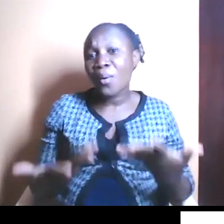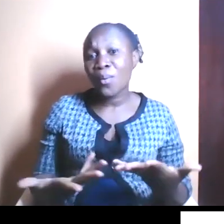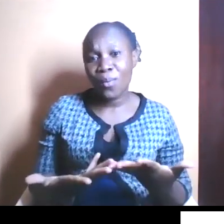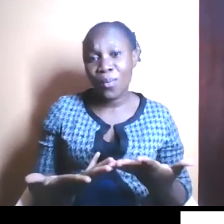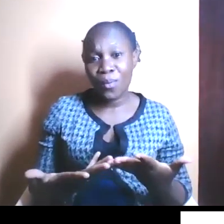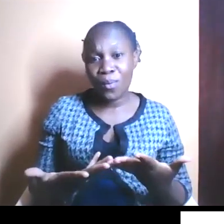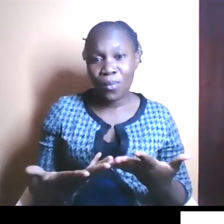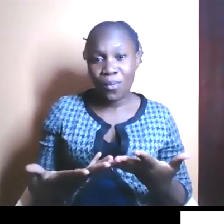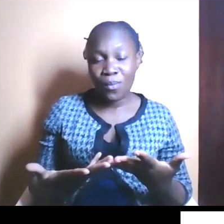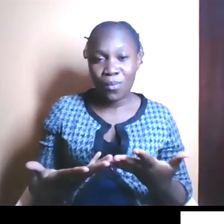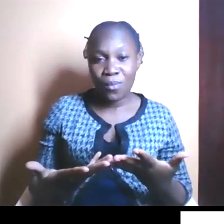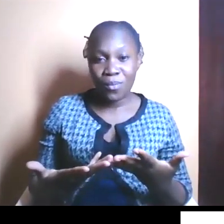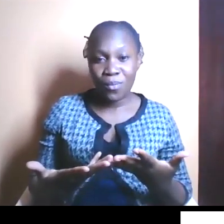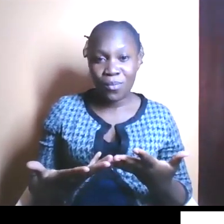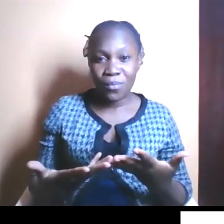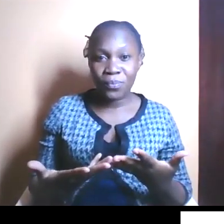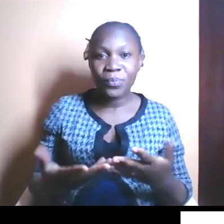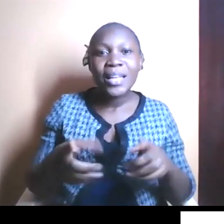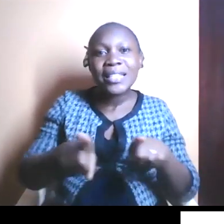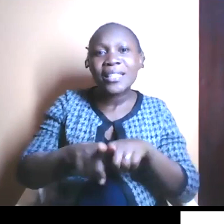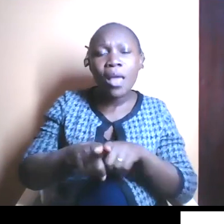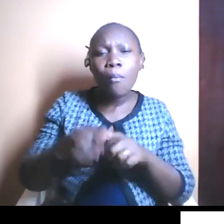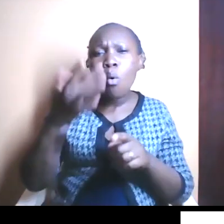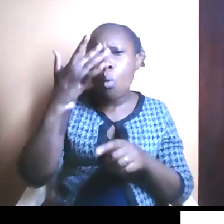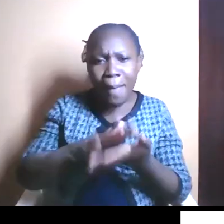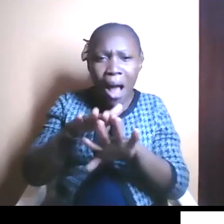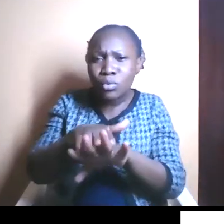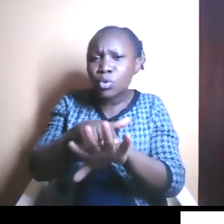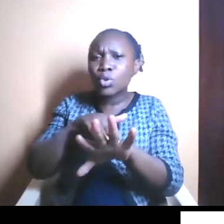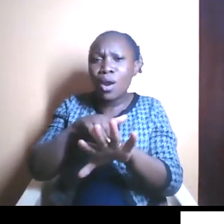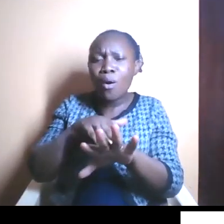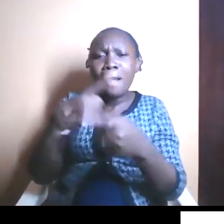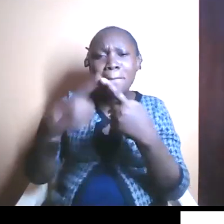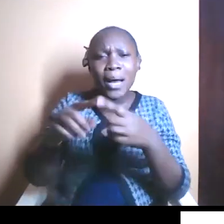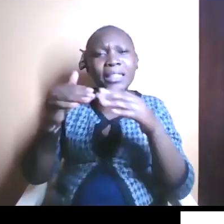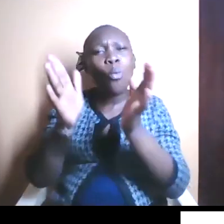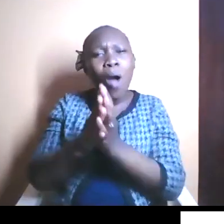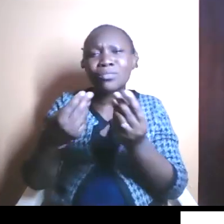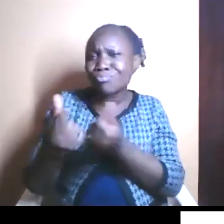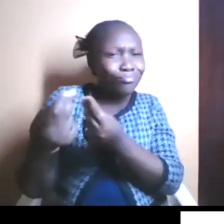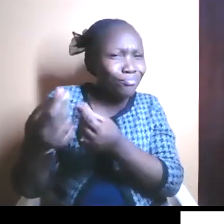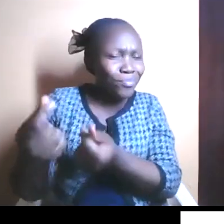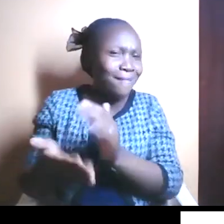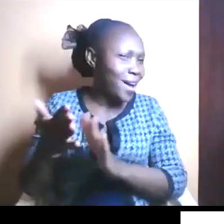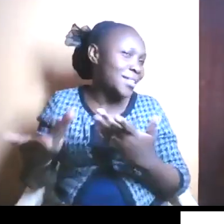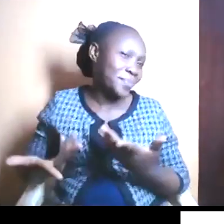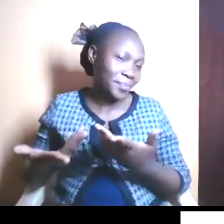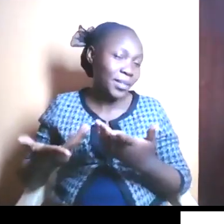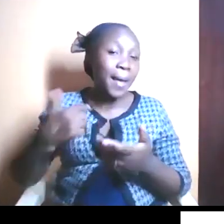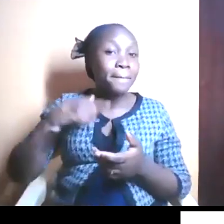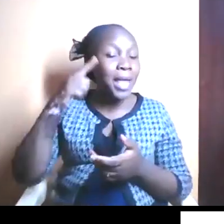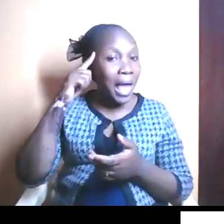should you slow down while the world is going very fast? So I would dare suggest, for the sake of